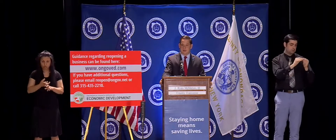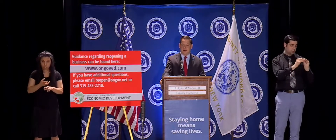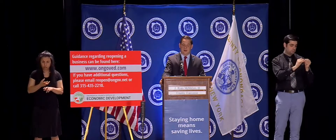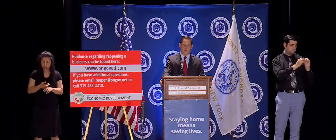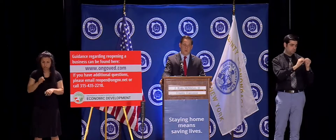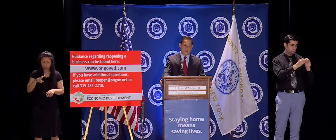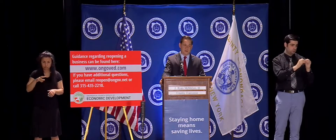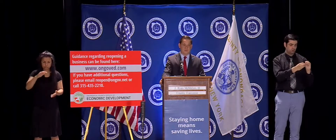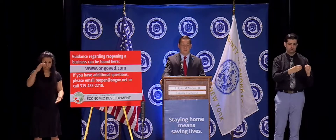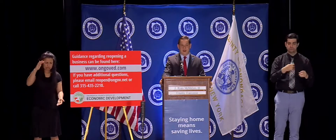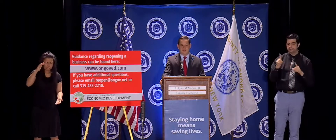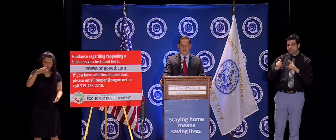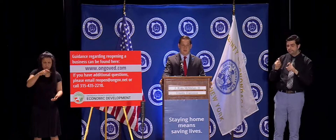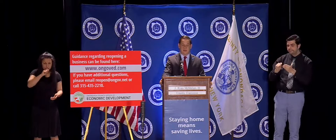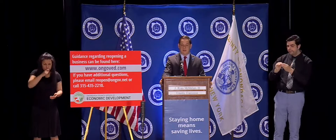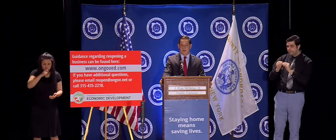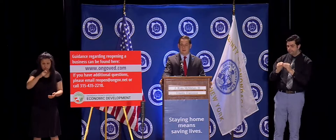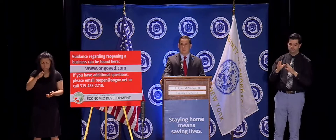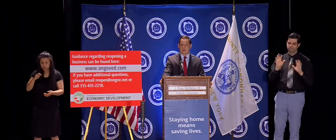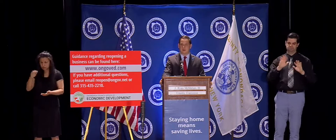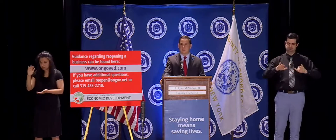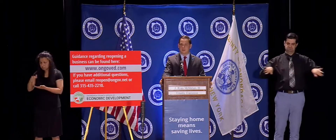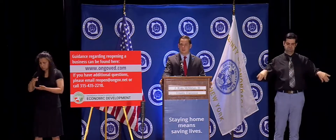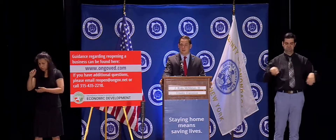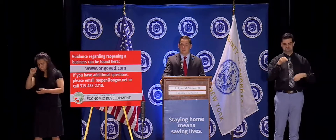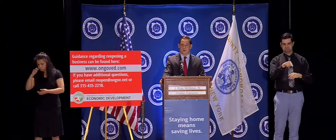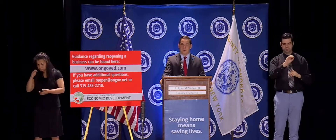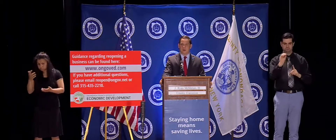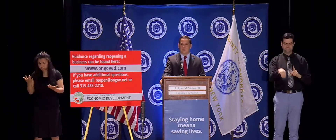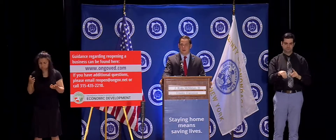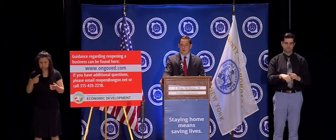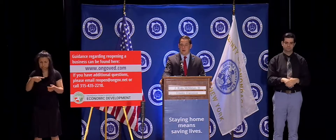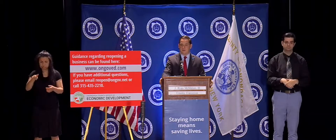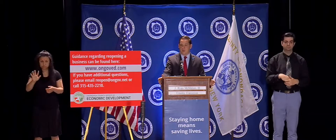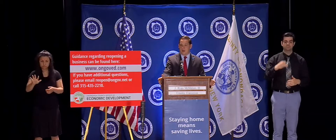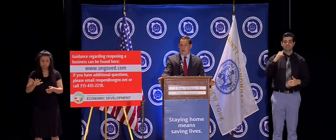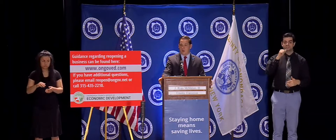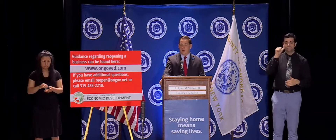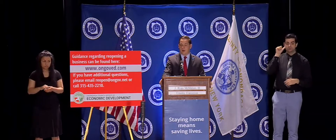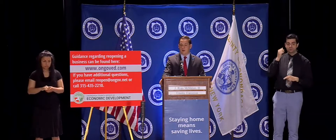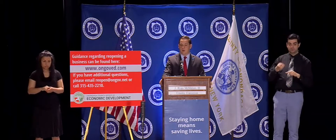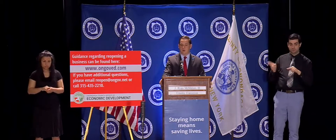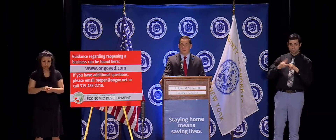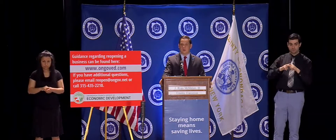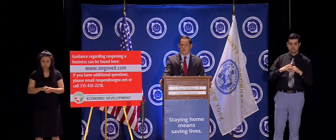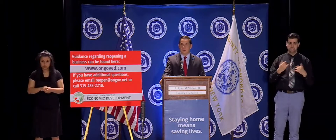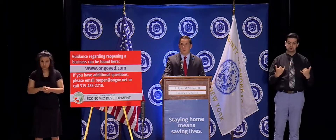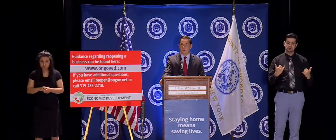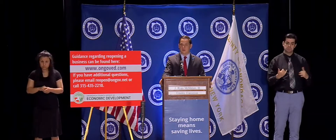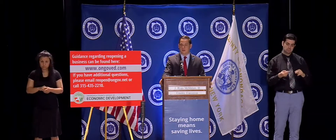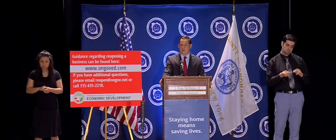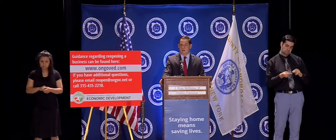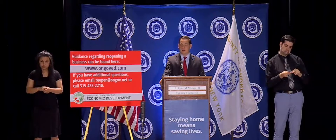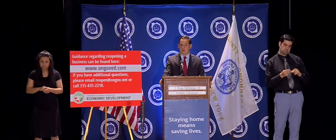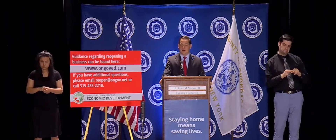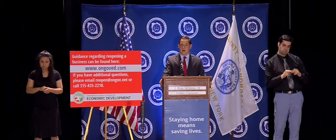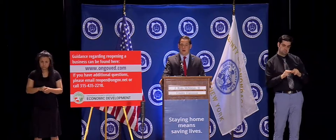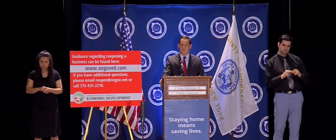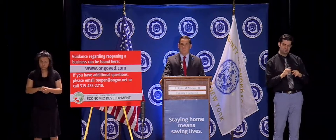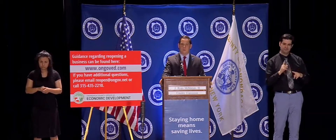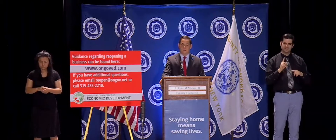trend. A week, 5, 7, 8 days, then you see something. Then you have to evaluate, what you're